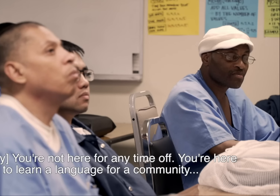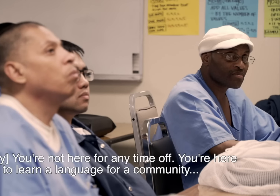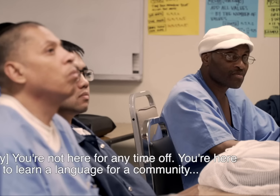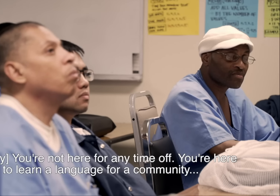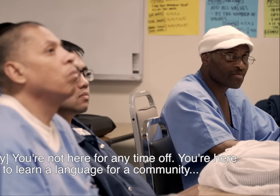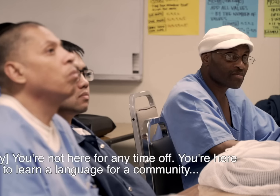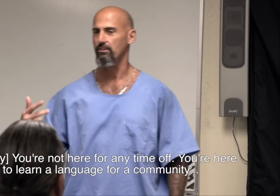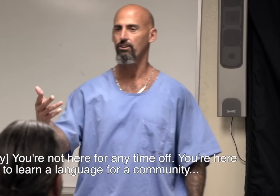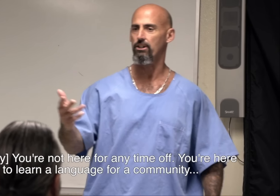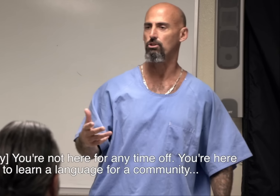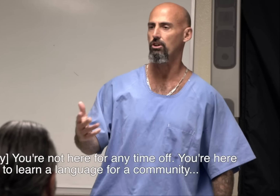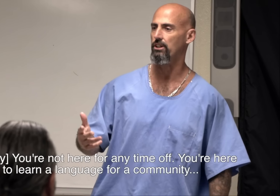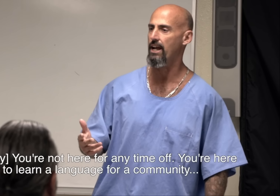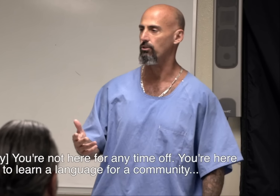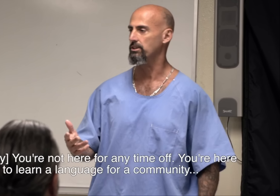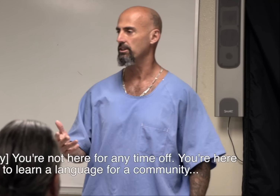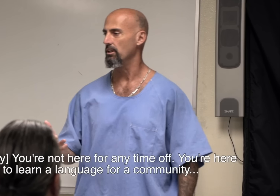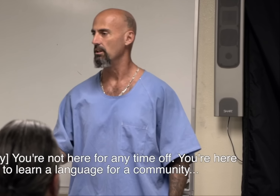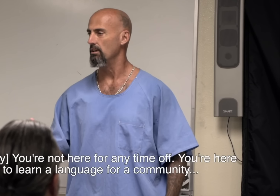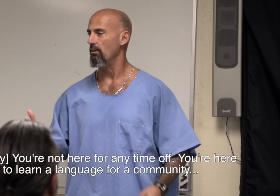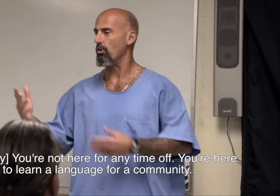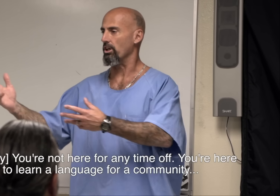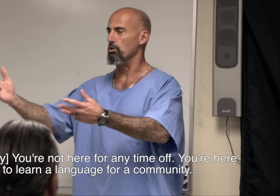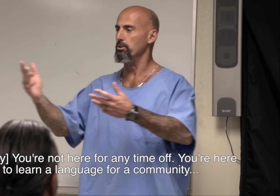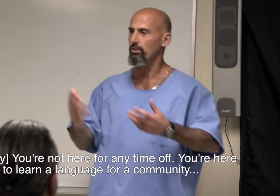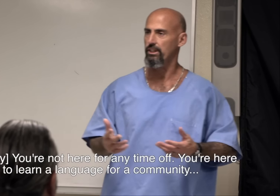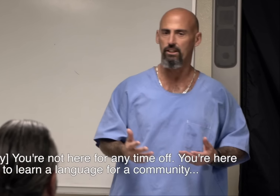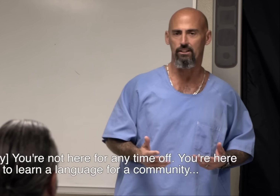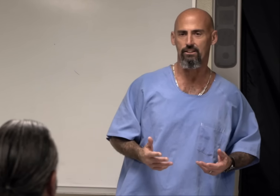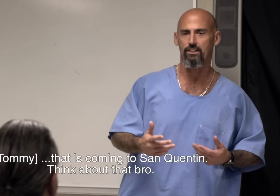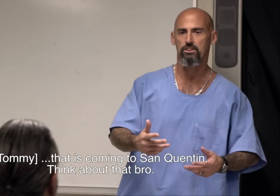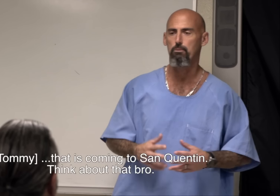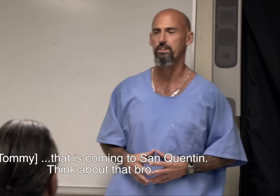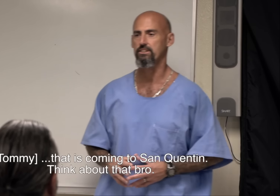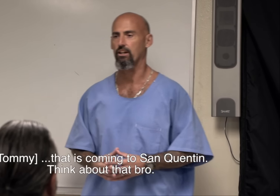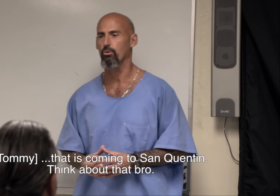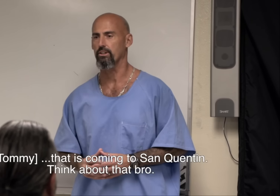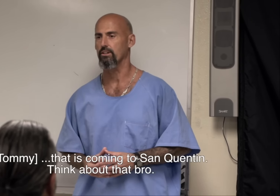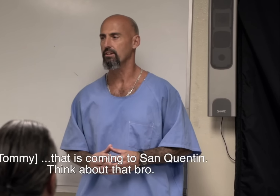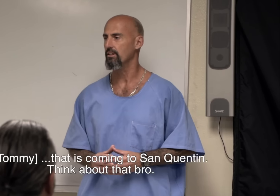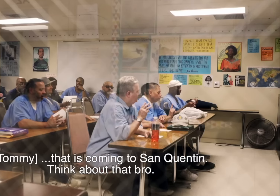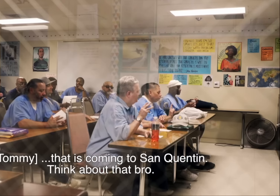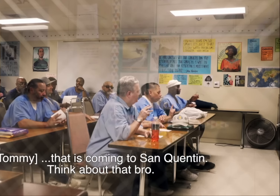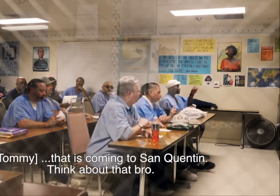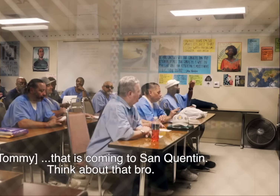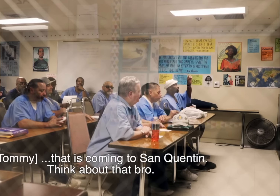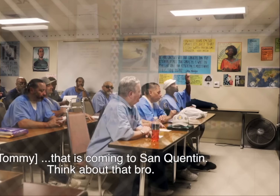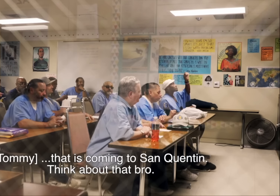off. You're here to learn a language for a community that is coming to San Quentin. Think about that,